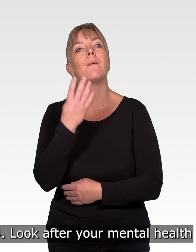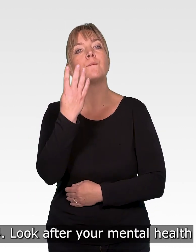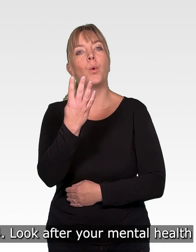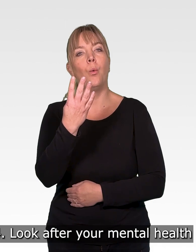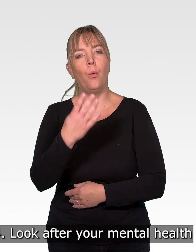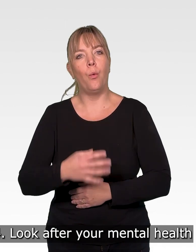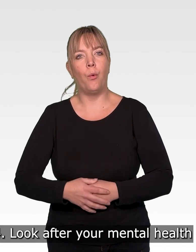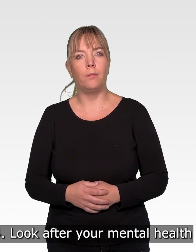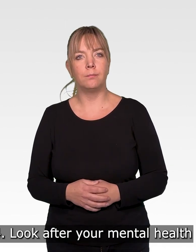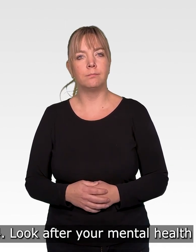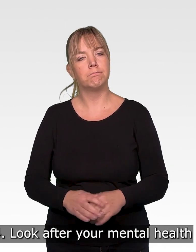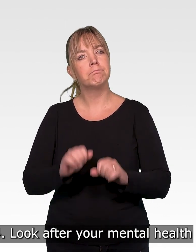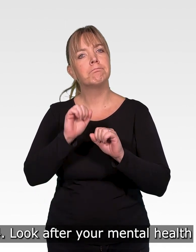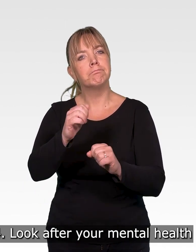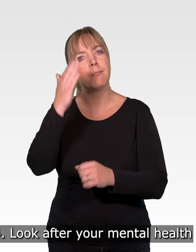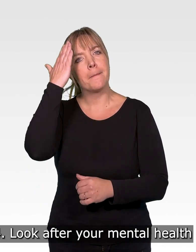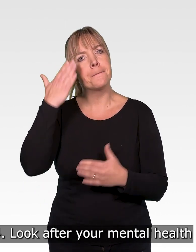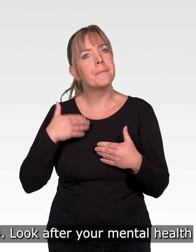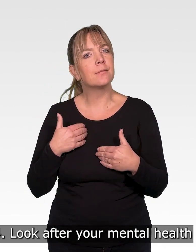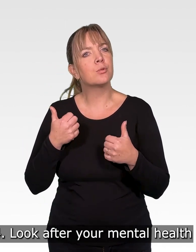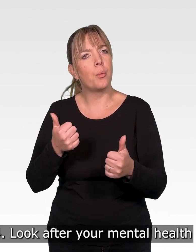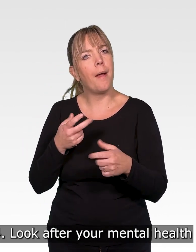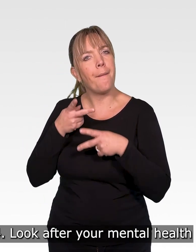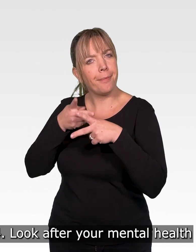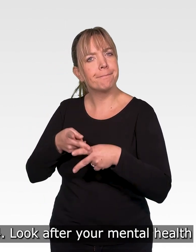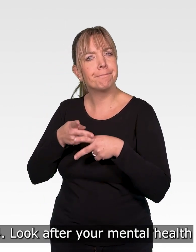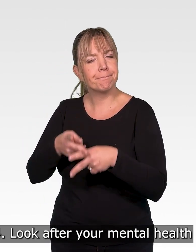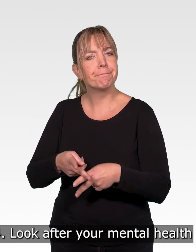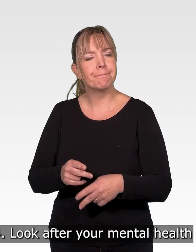Four. Look after your mental health.